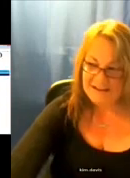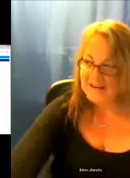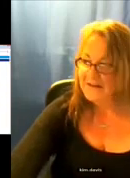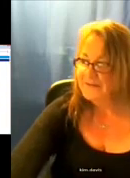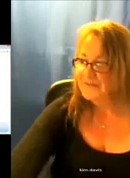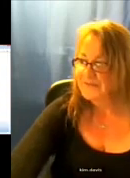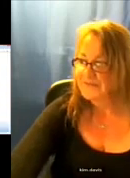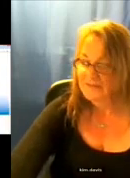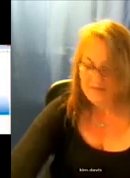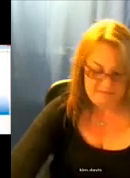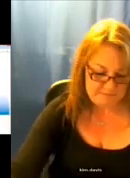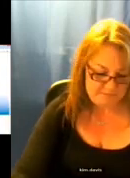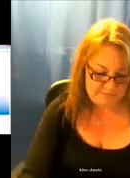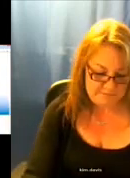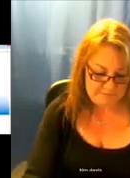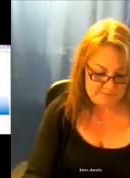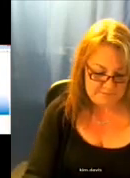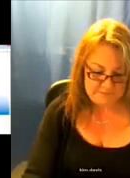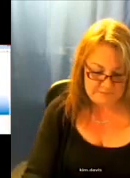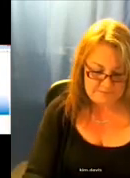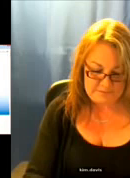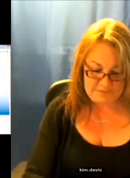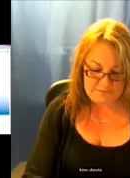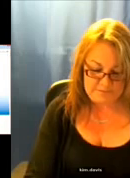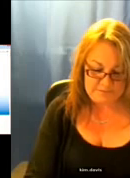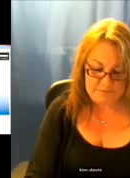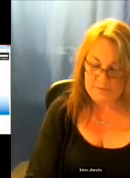And it's right there.